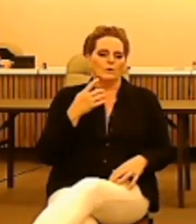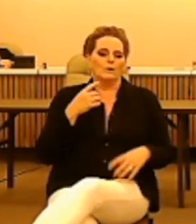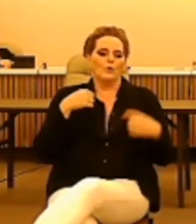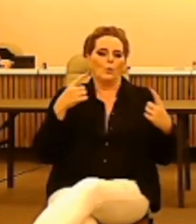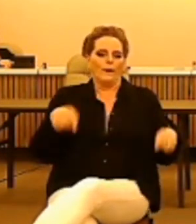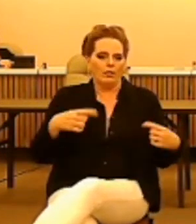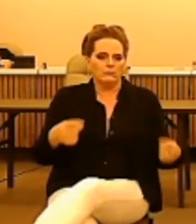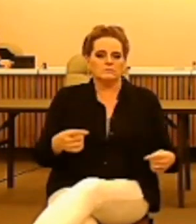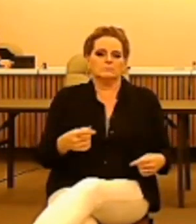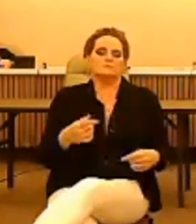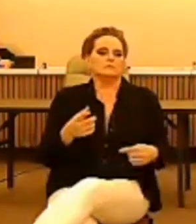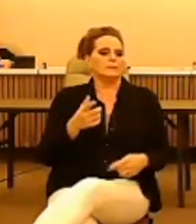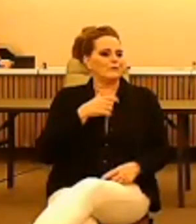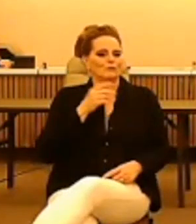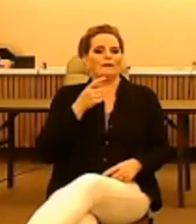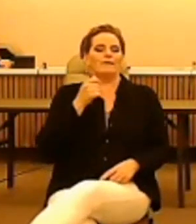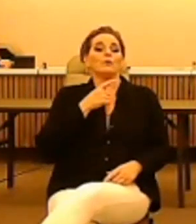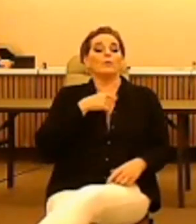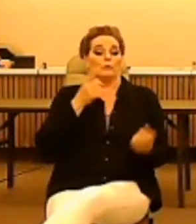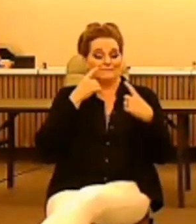we actually had them do that and they were successful